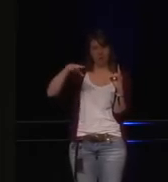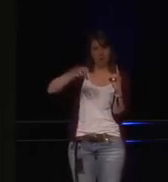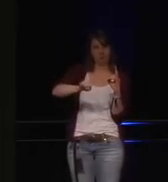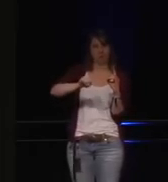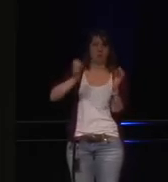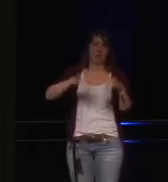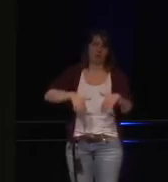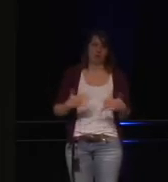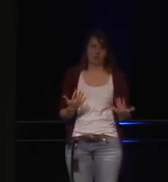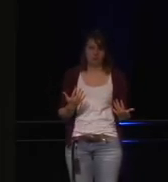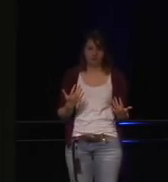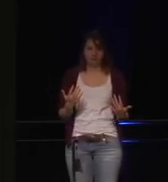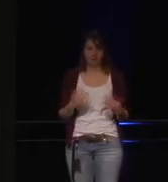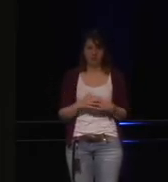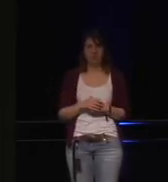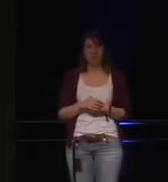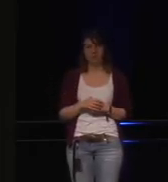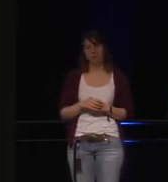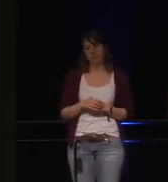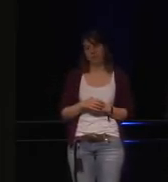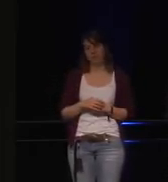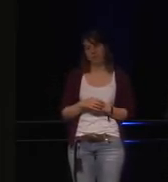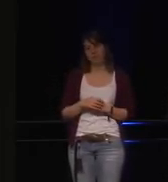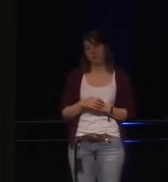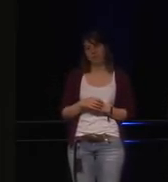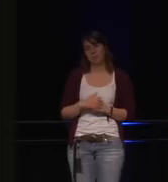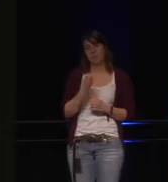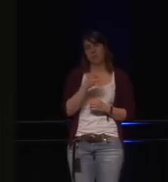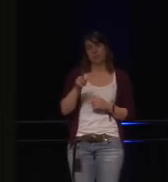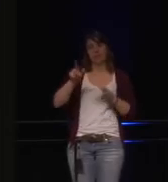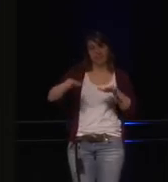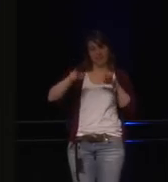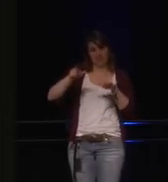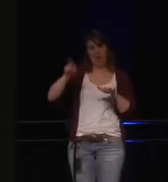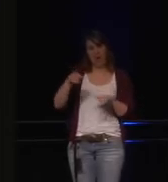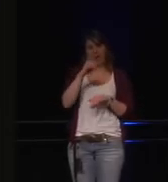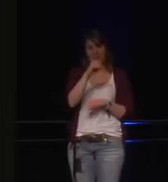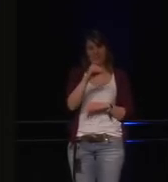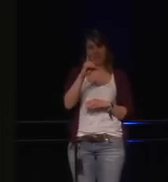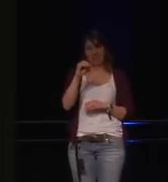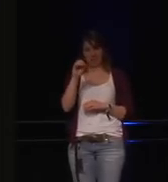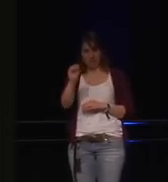In 2017, we also had a huge increase in DDoS attacks.